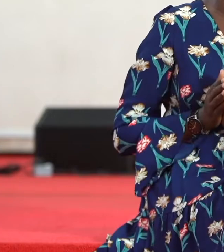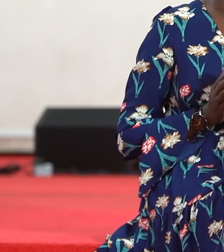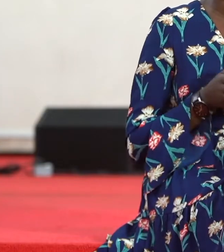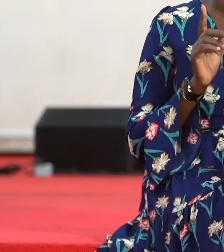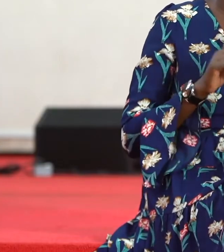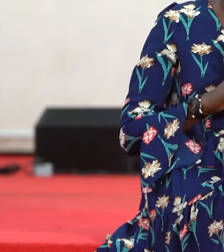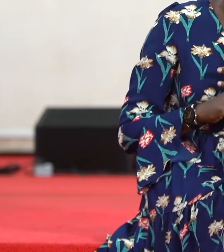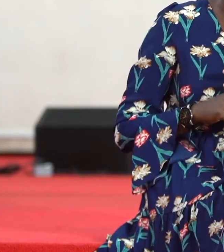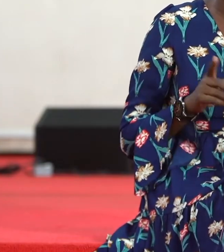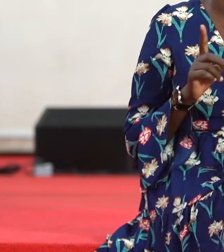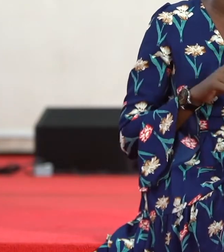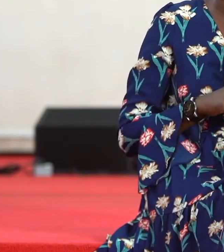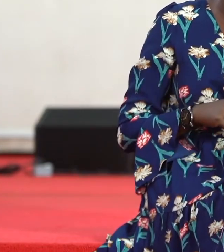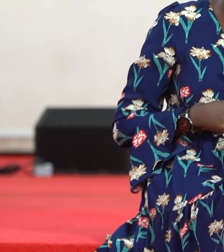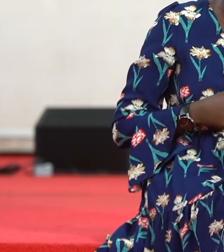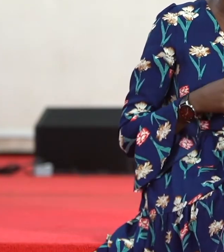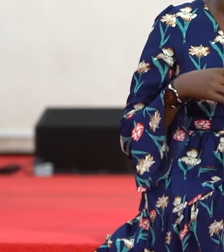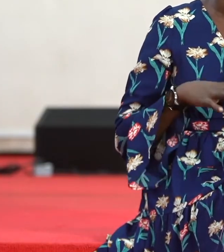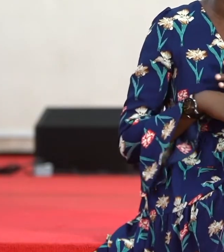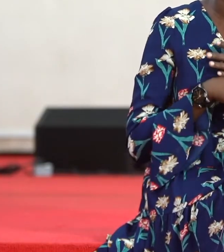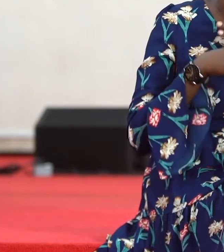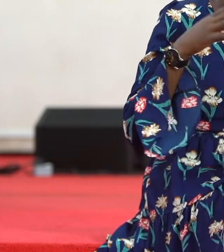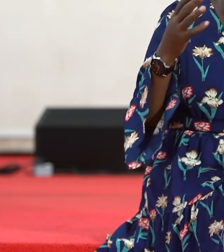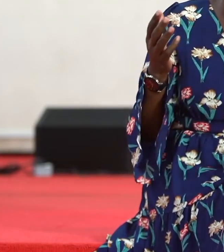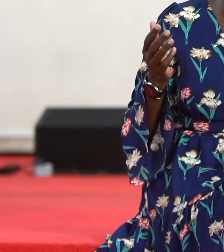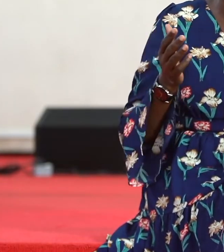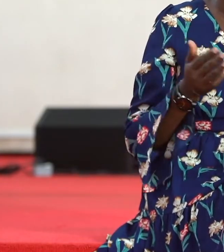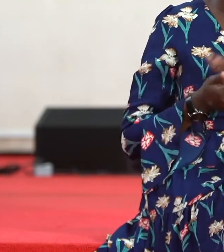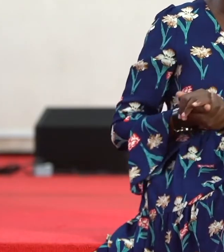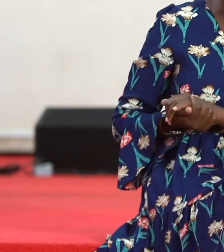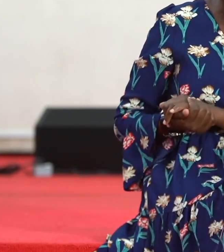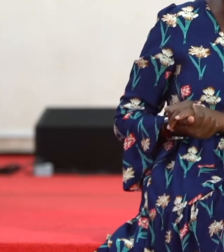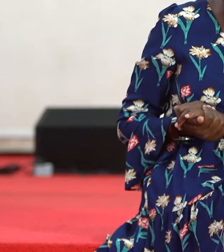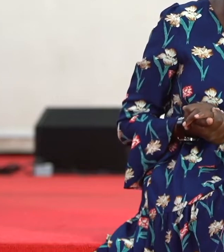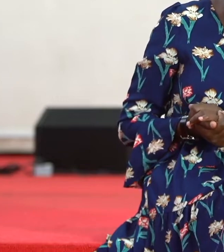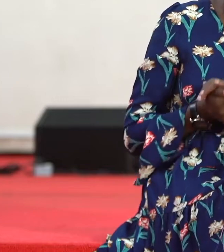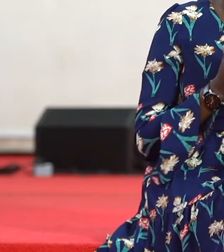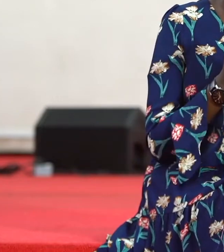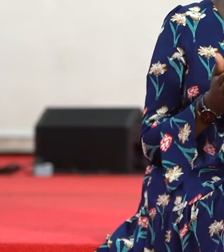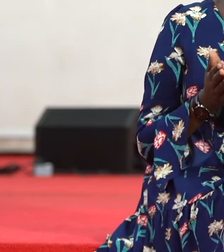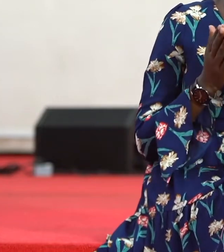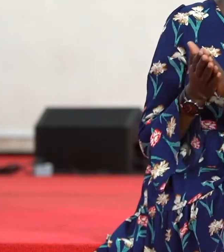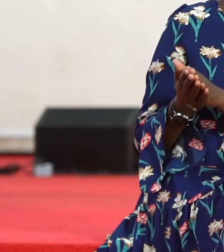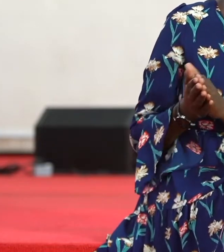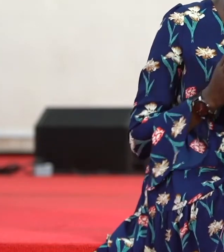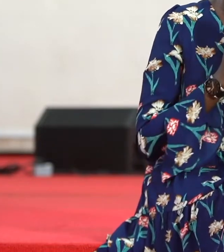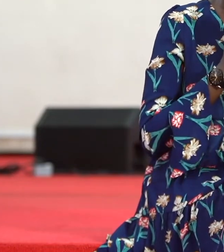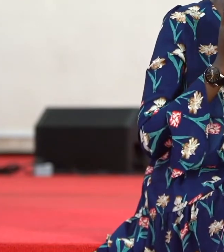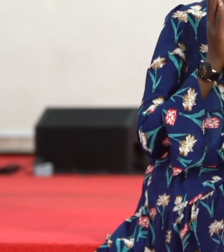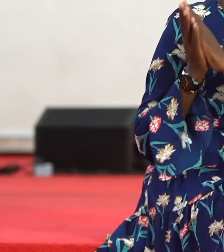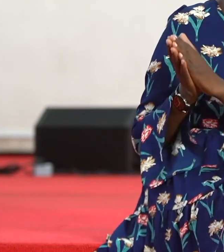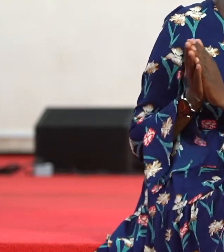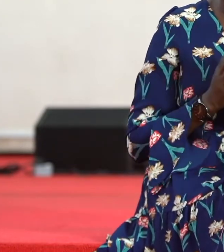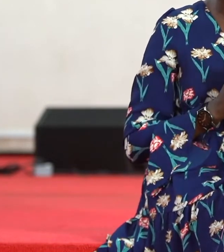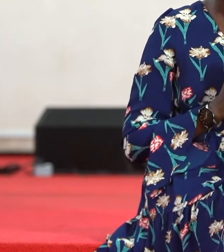Holy Spirit as our teacher, as our counselor, as one who reveals the things of God to us. So they say these words,